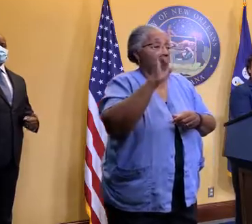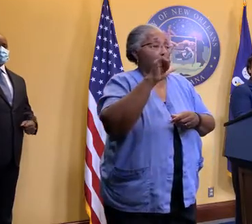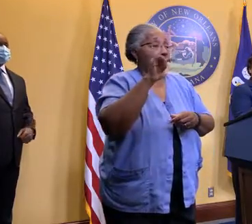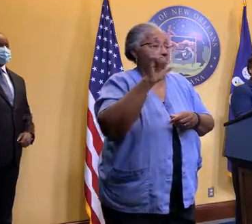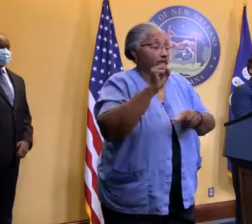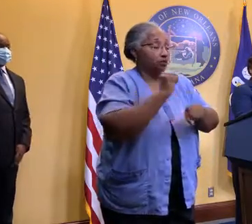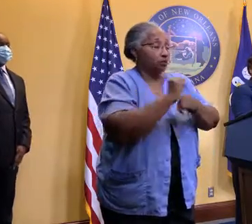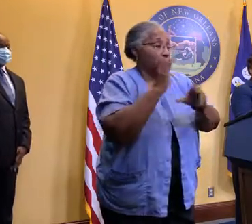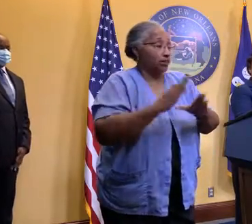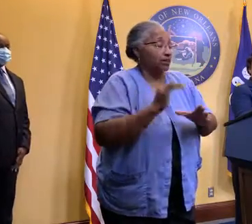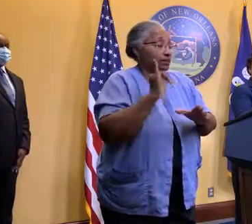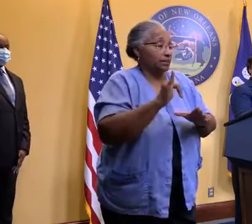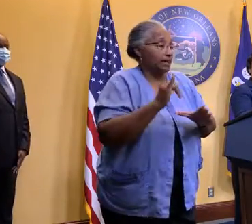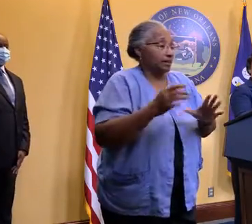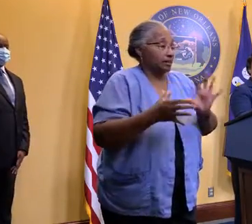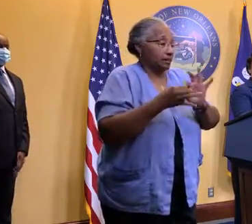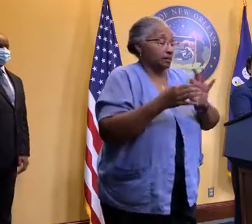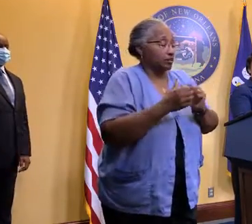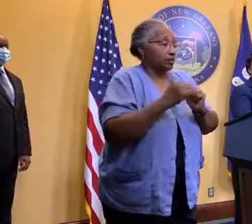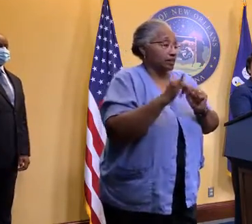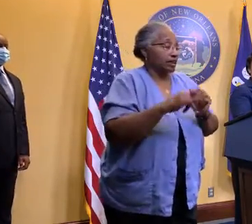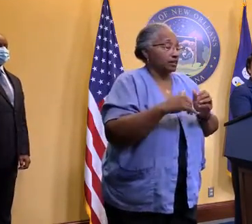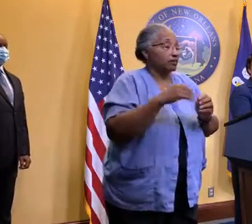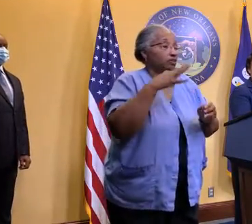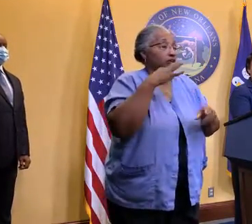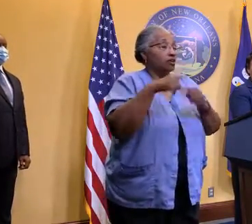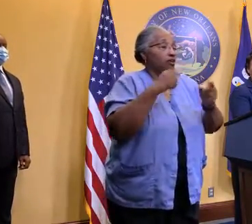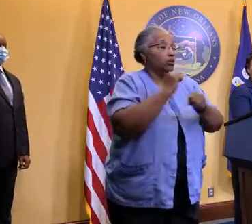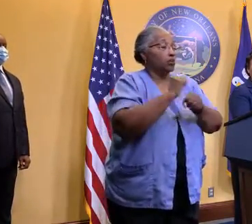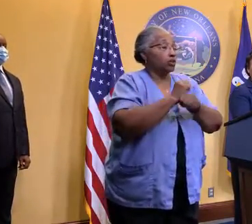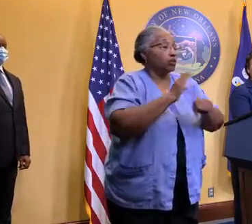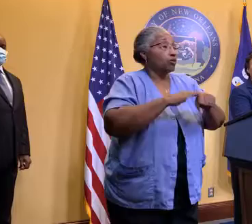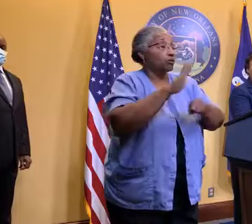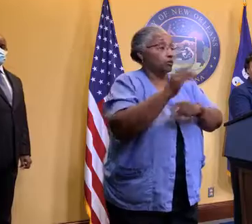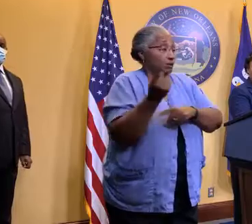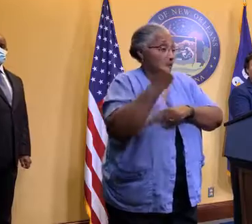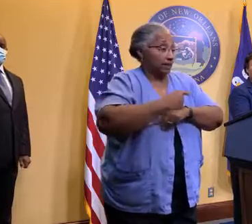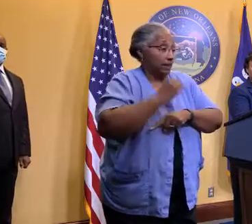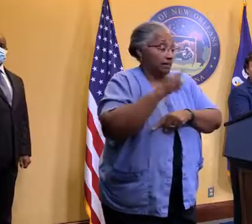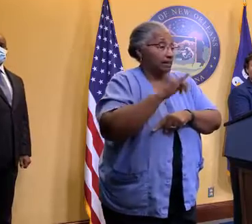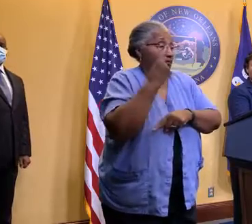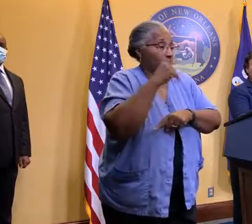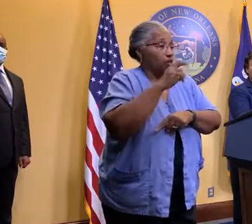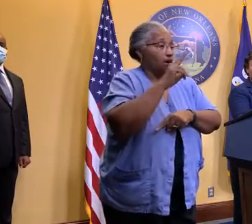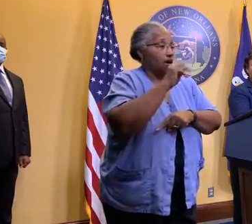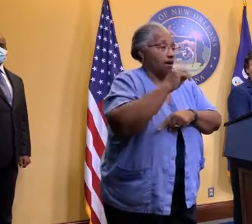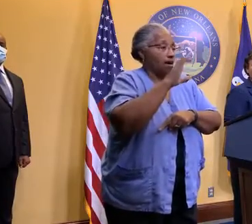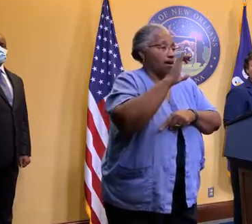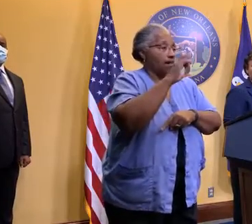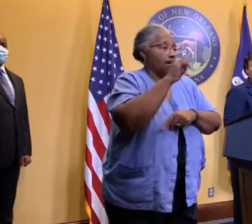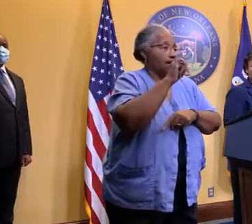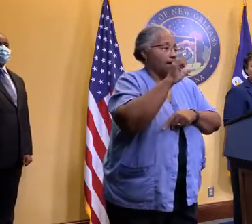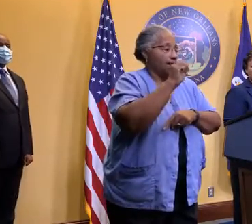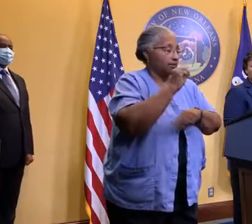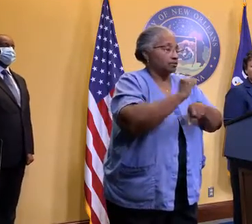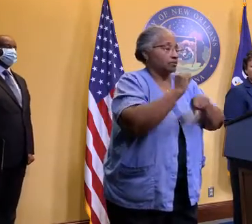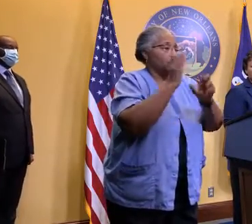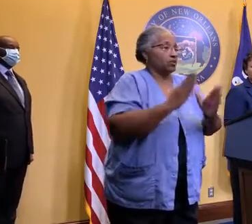So when we talk about working on your furlough day, that is for our unclassified